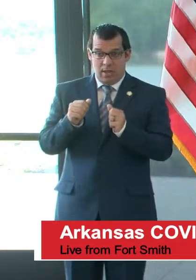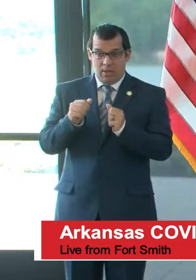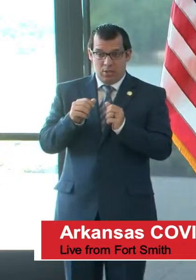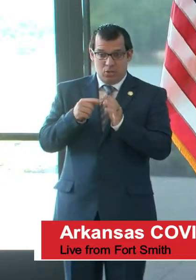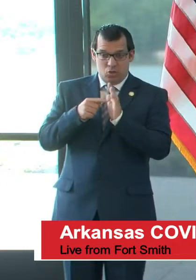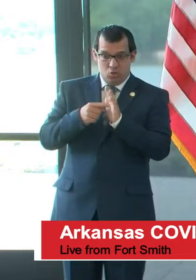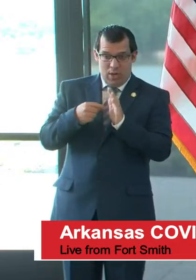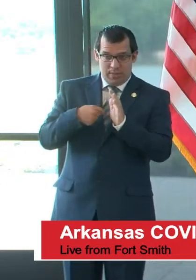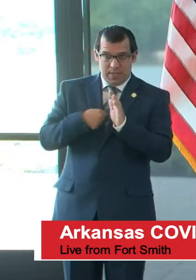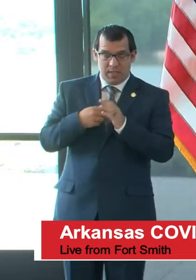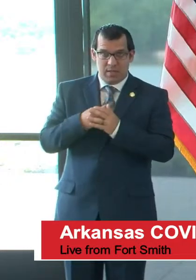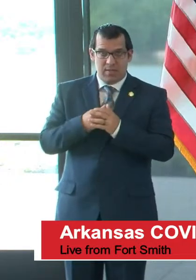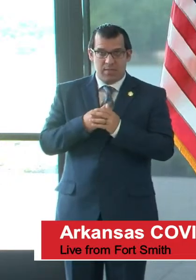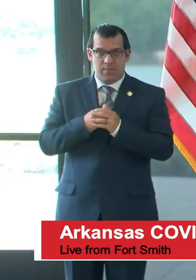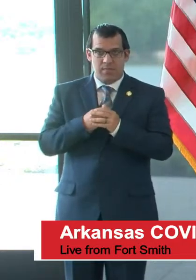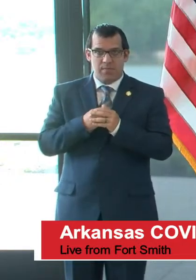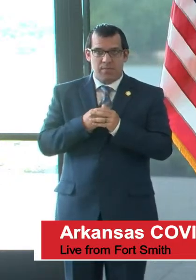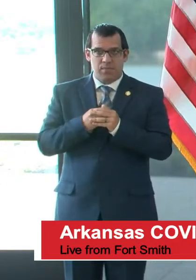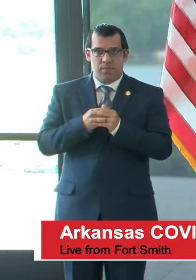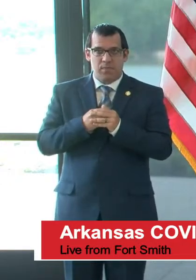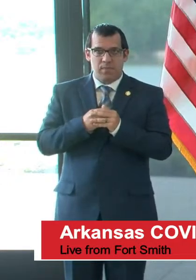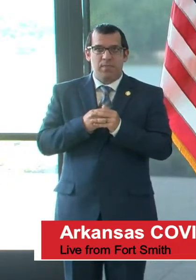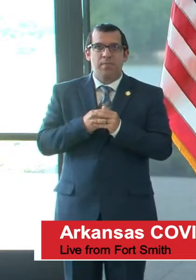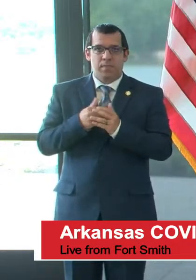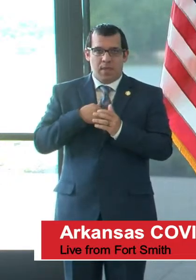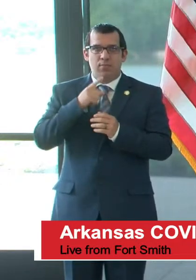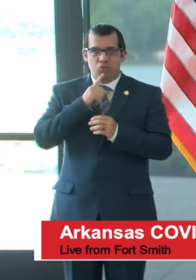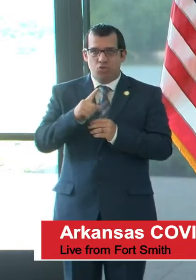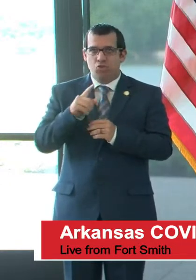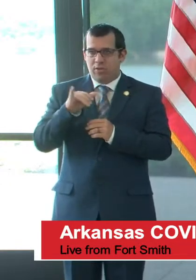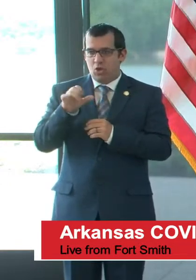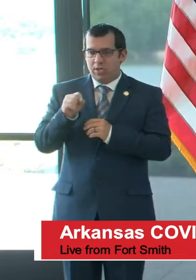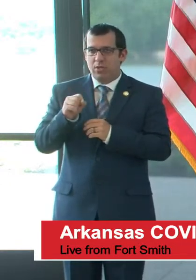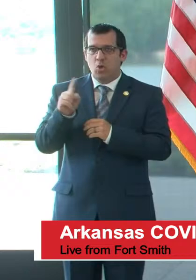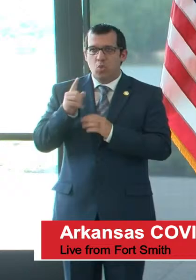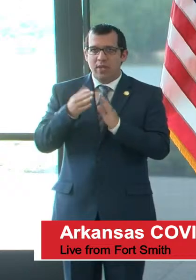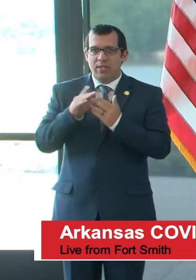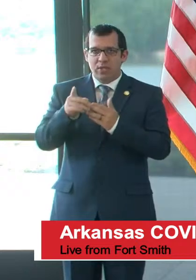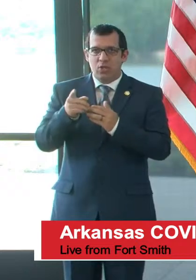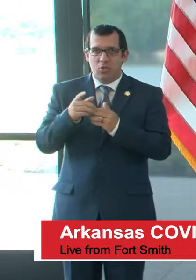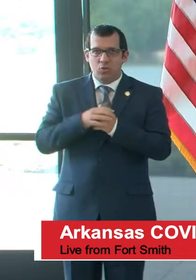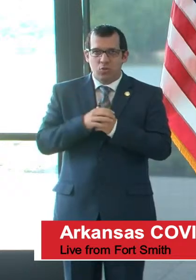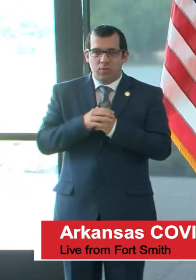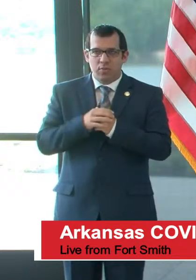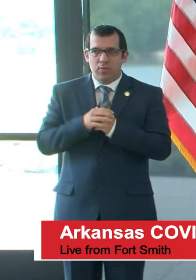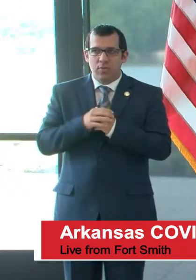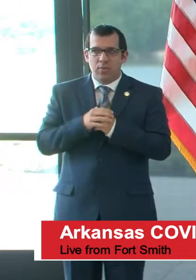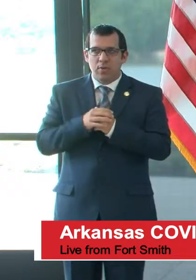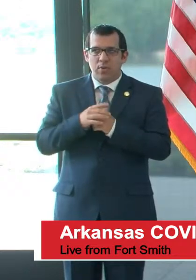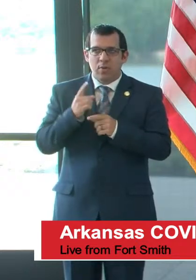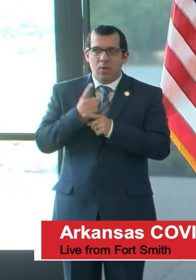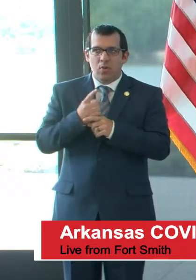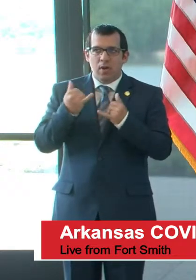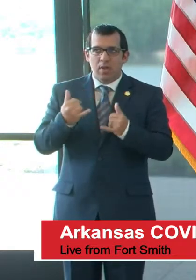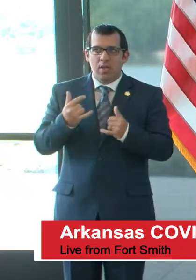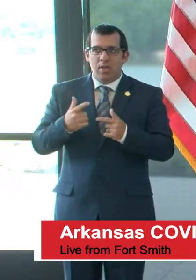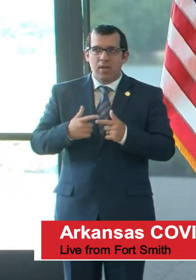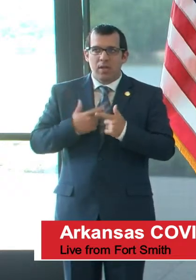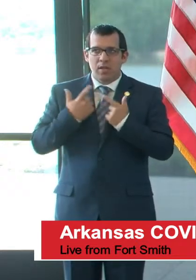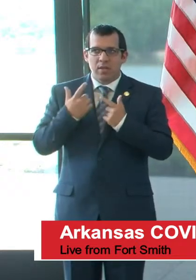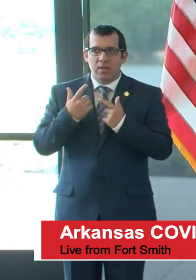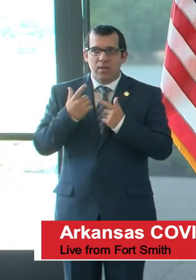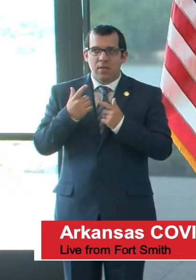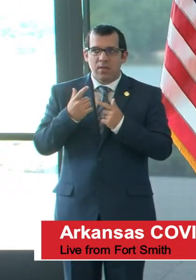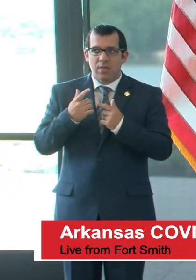path, sir? I'm sure that there is. What city are you? Right now, I live back in the sticks,